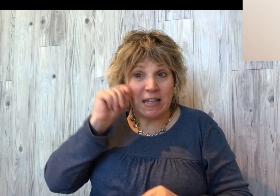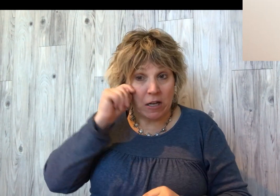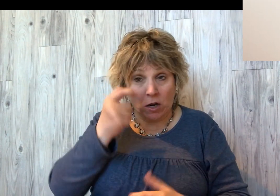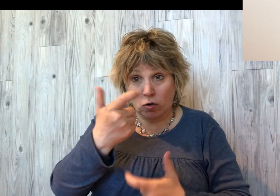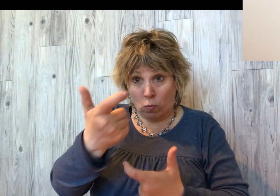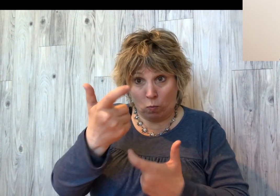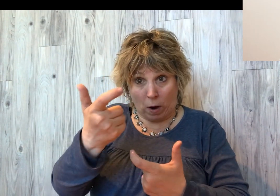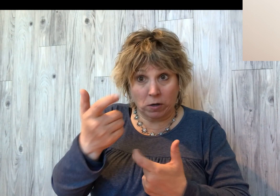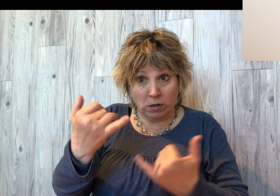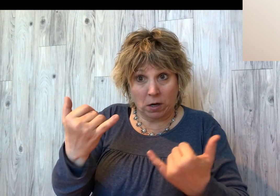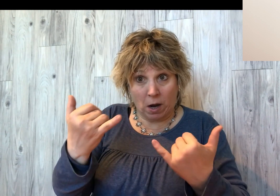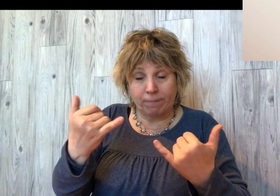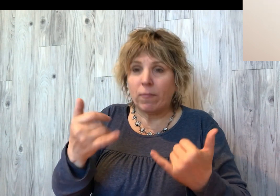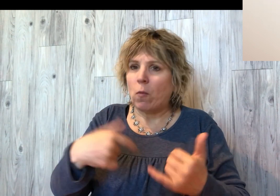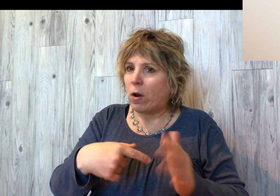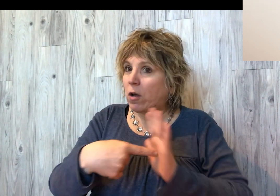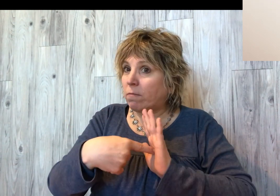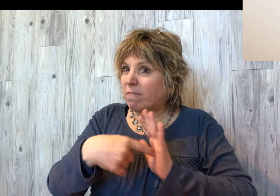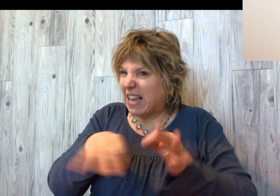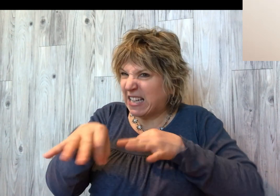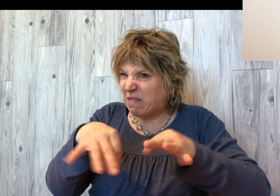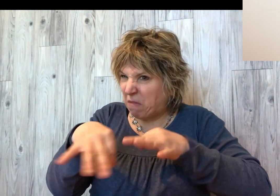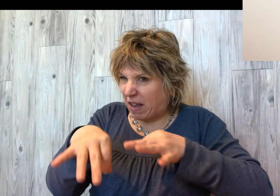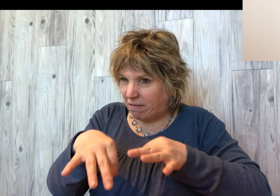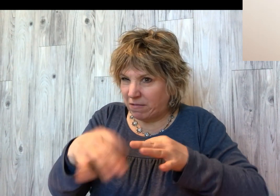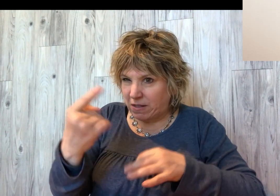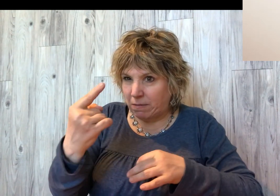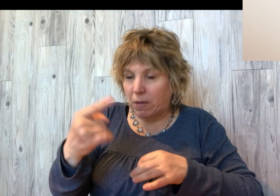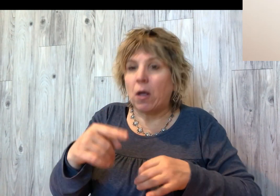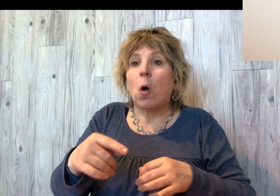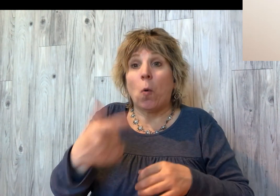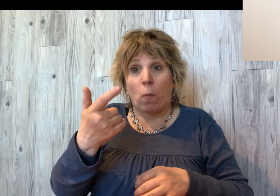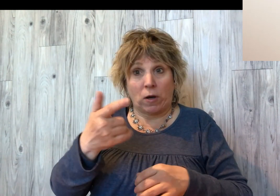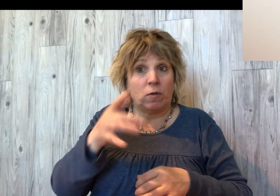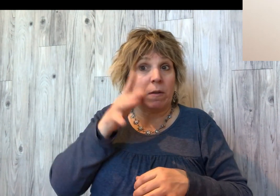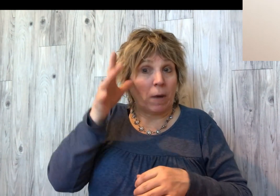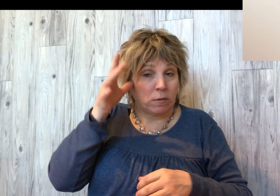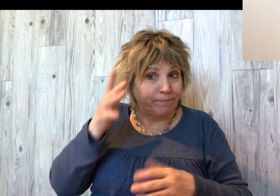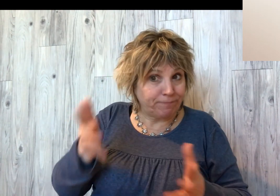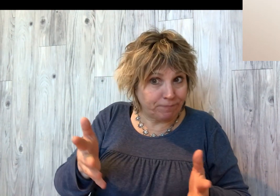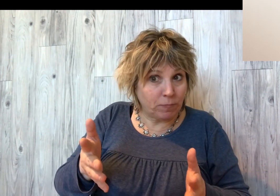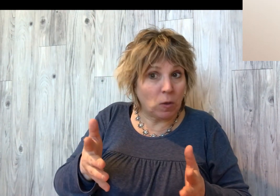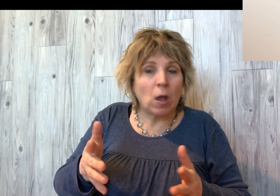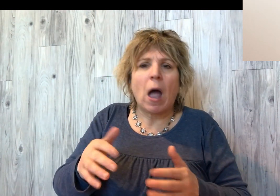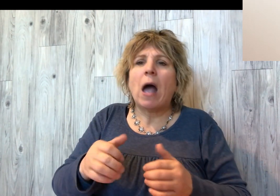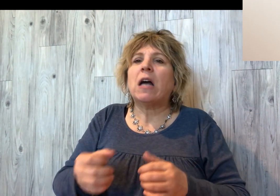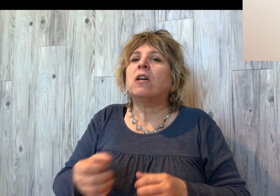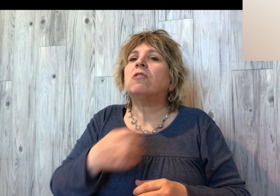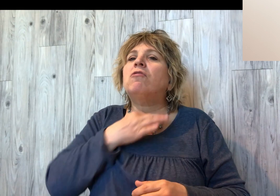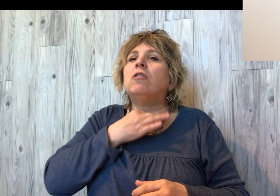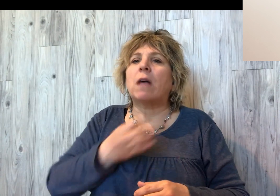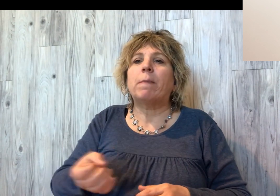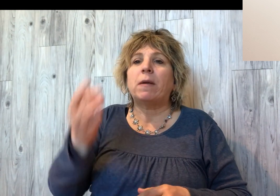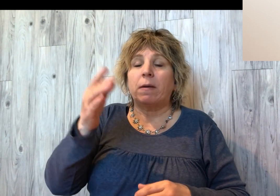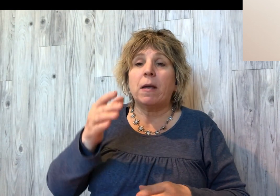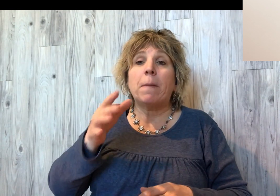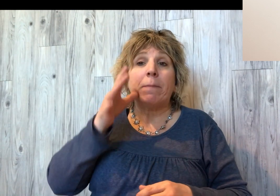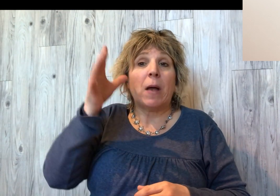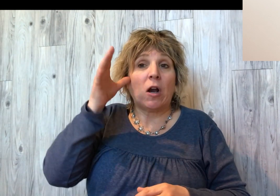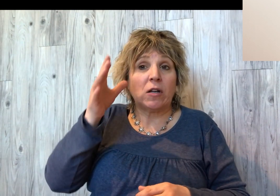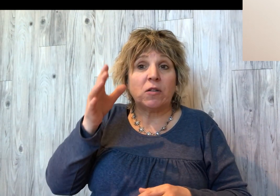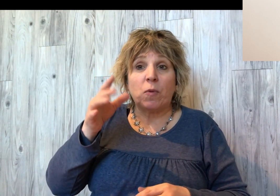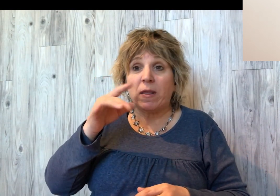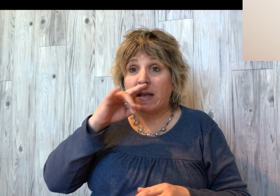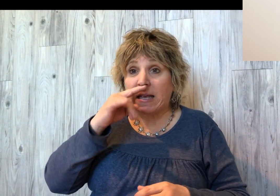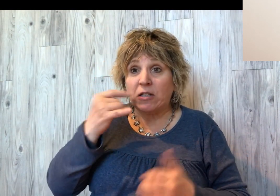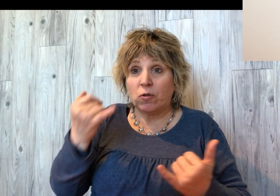teenagers watching today, I want to show you something really, really important. If you're watching with your parents today, here it is. How many of you parents watching with your kids